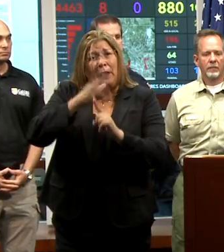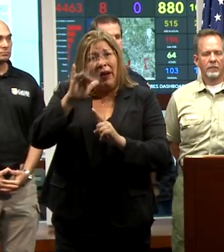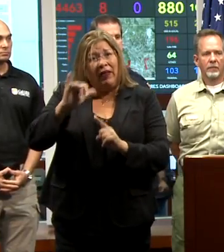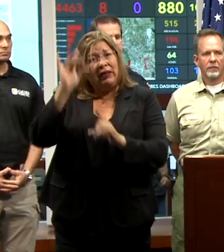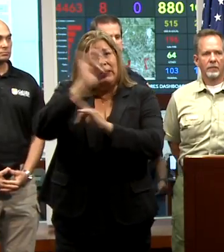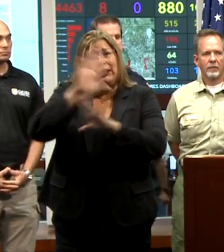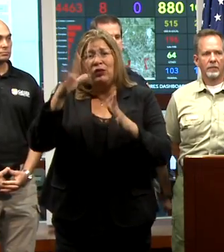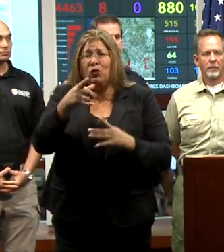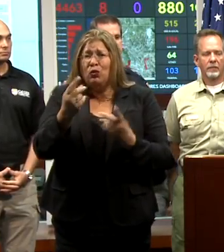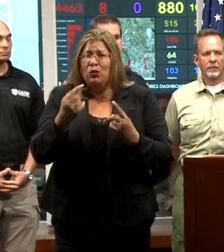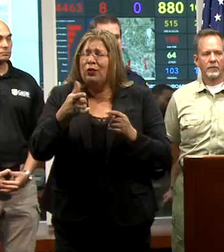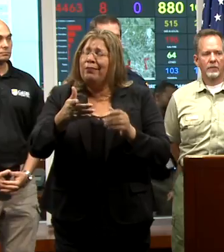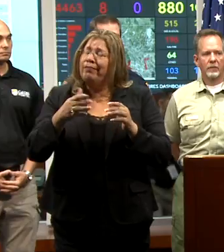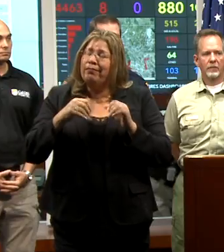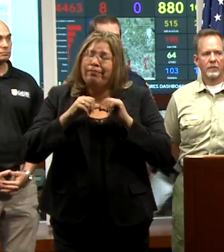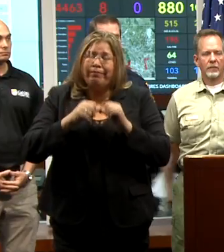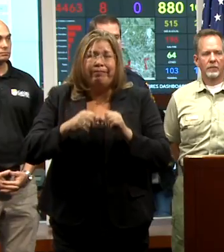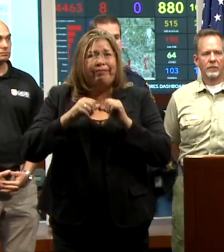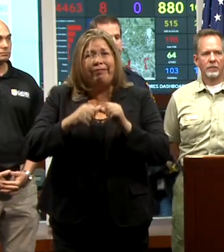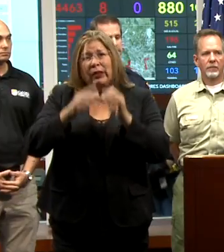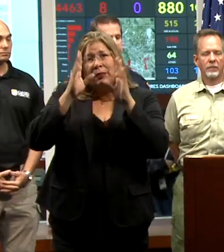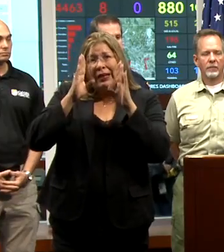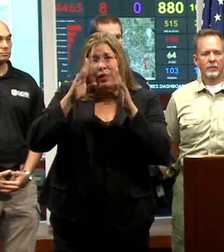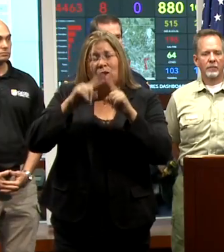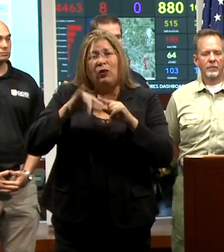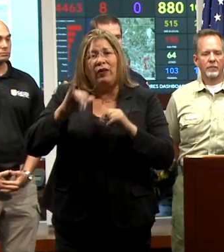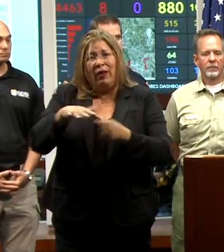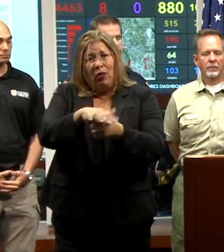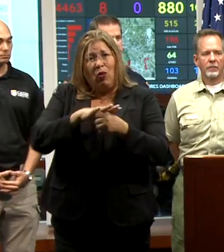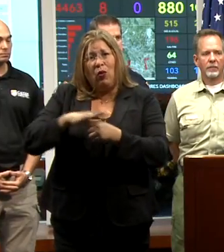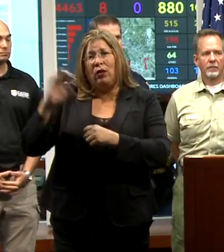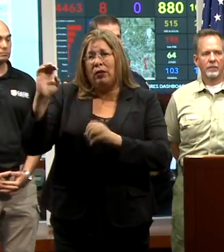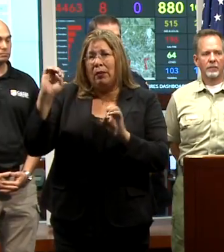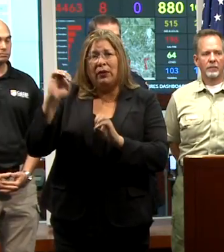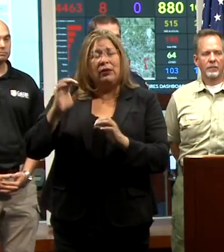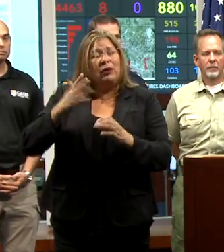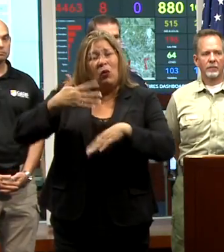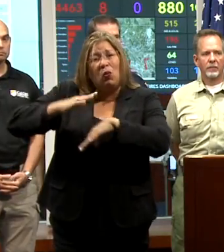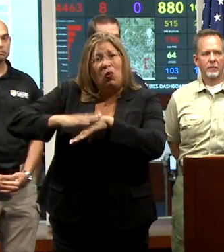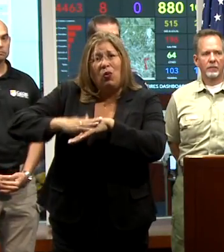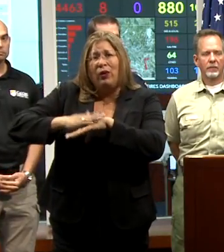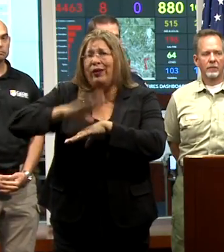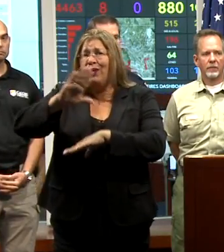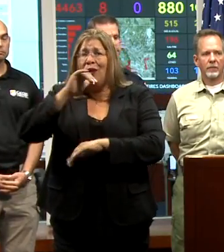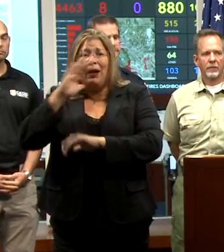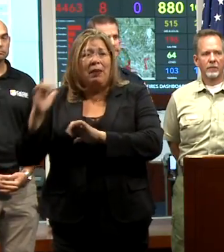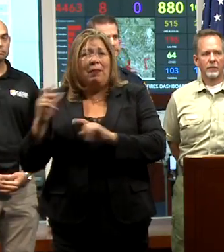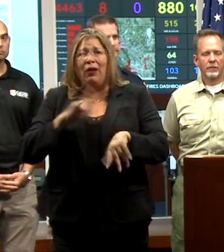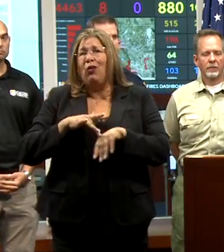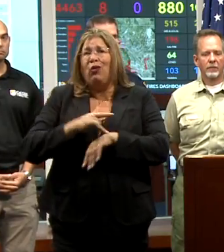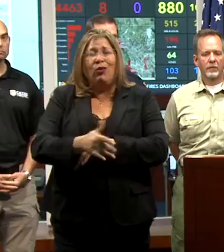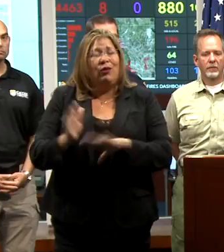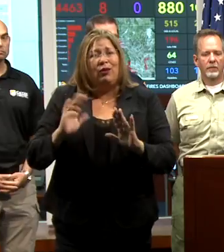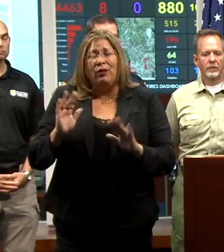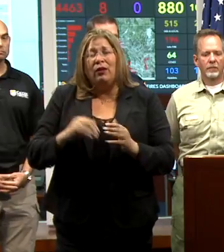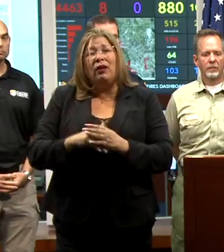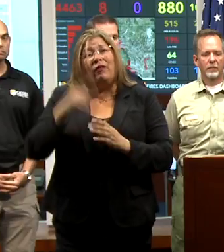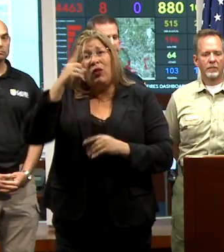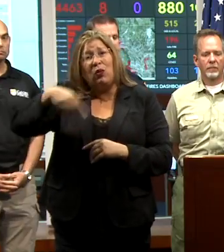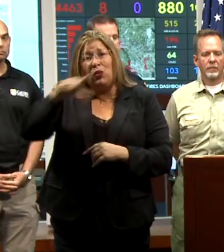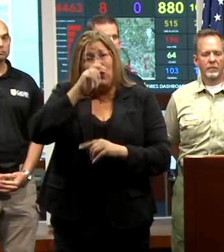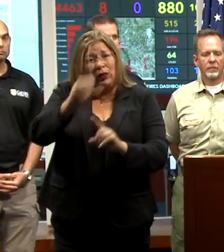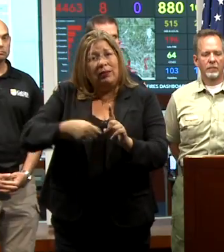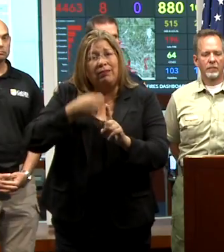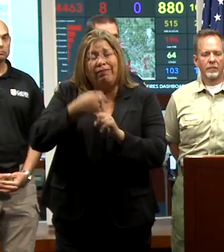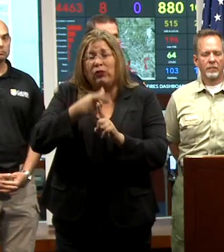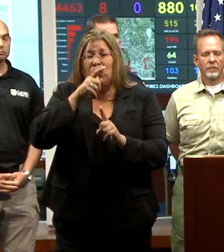to continue to heed local emergency warnings, to not return earlier than is safe. And for those affected who